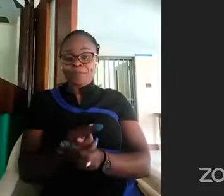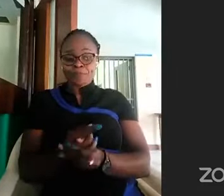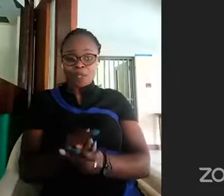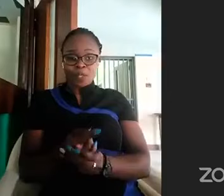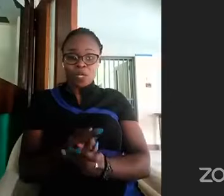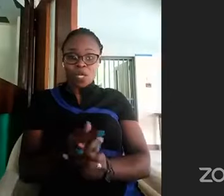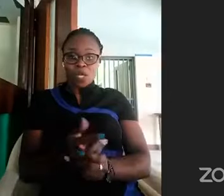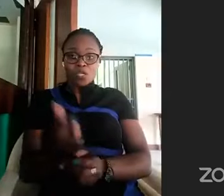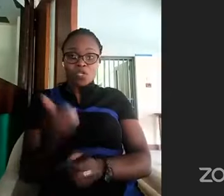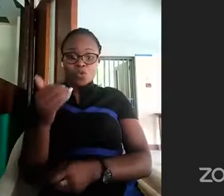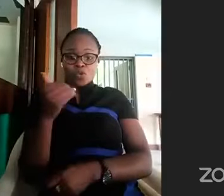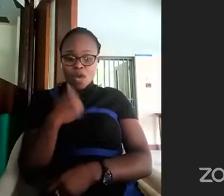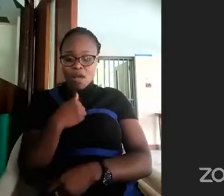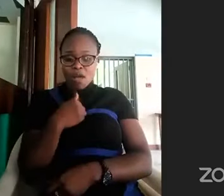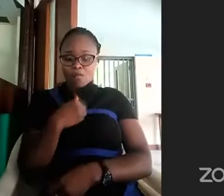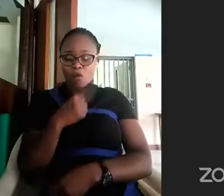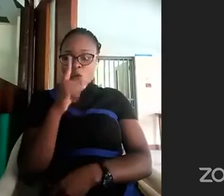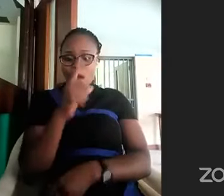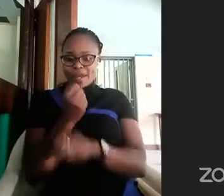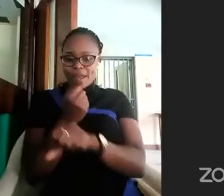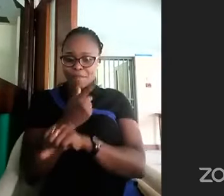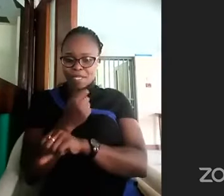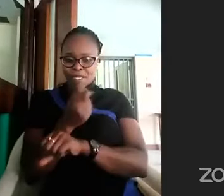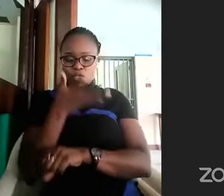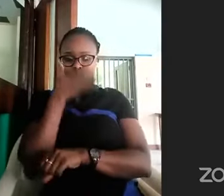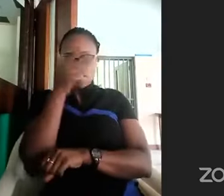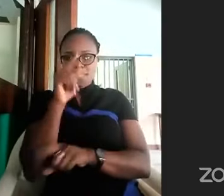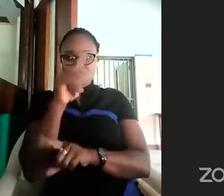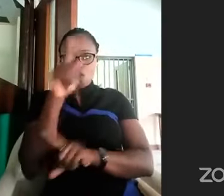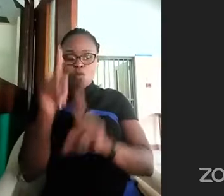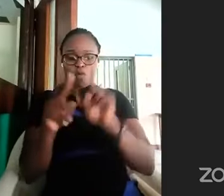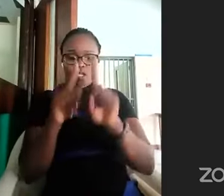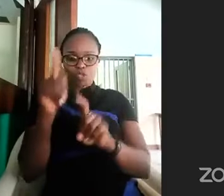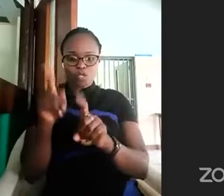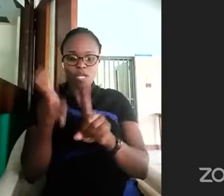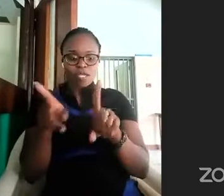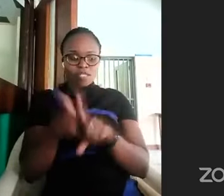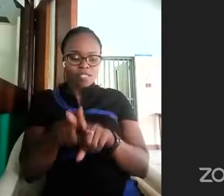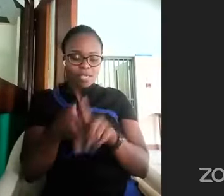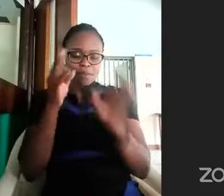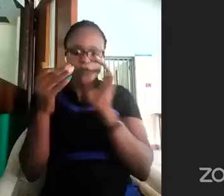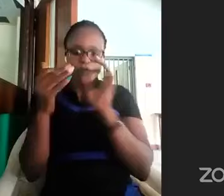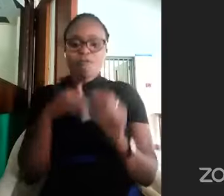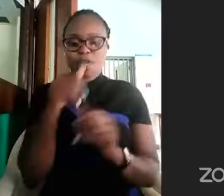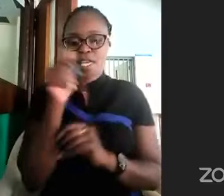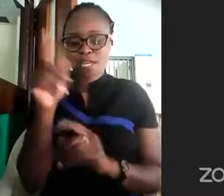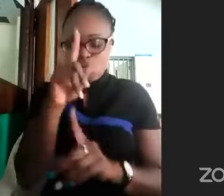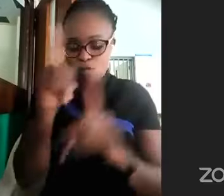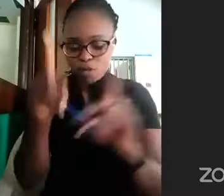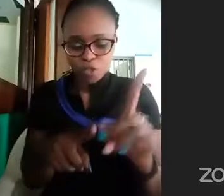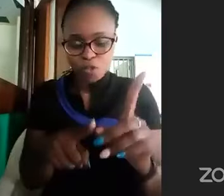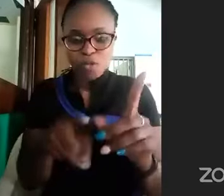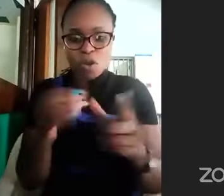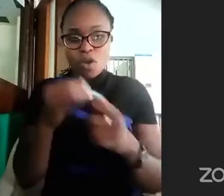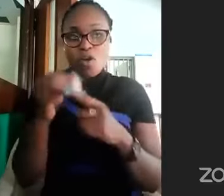at most 1 minute to answer. And then also, if you have any other question, any other contribution, I kindly